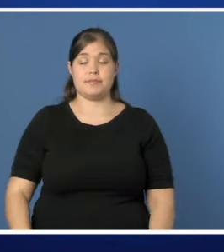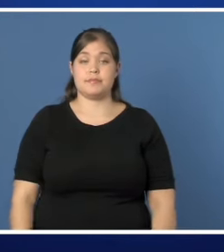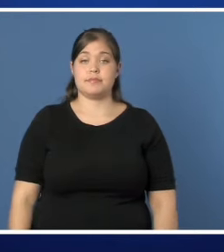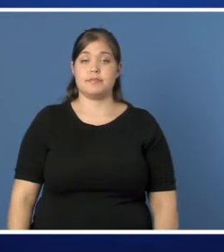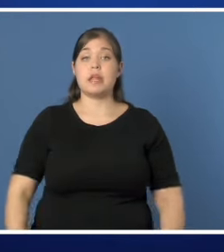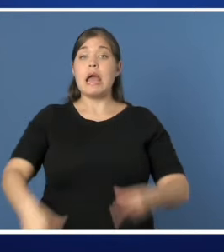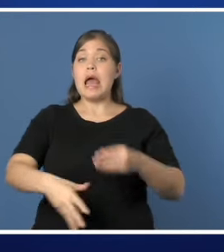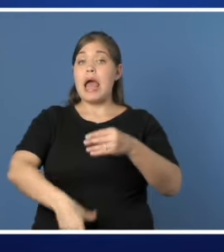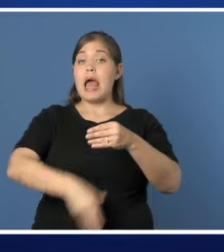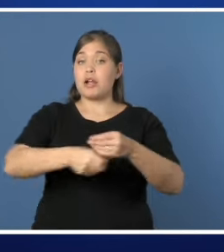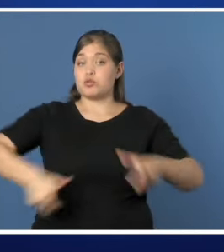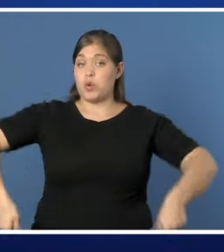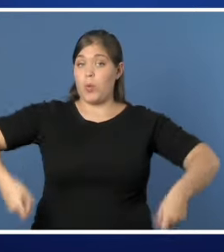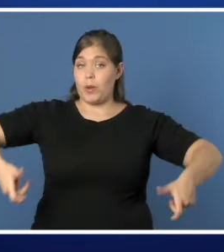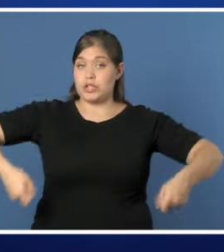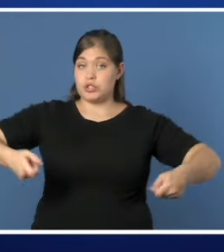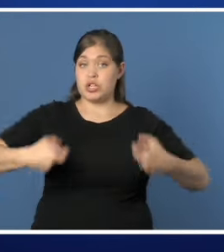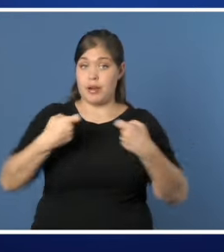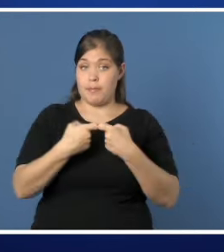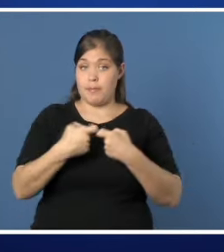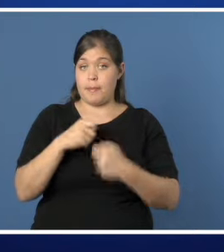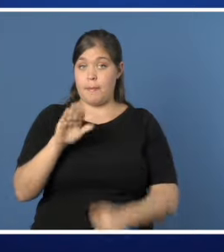Extra wheelchair batteries